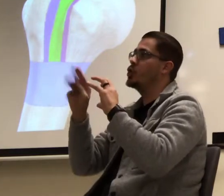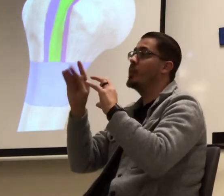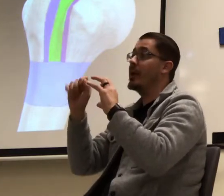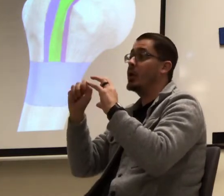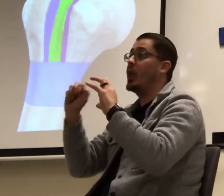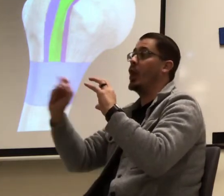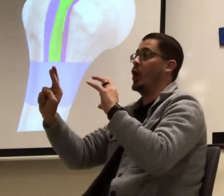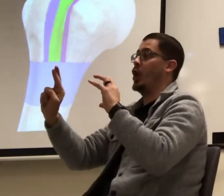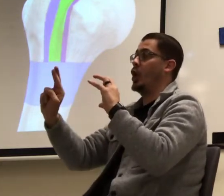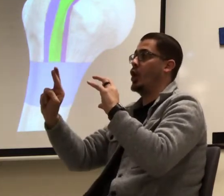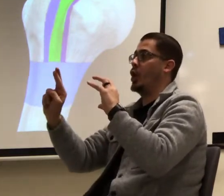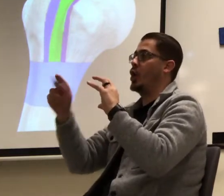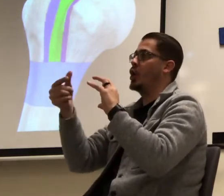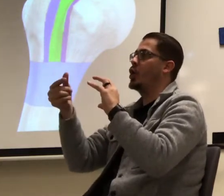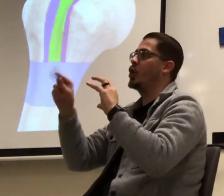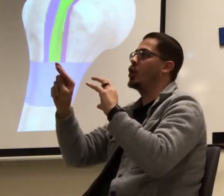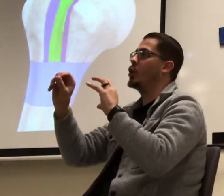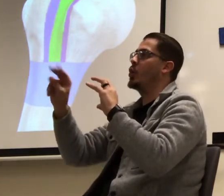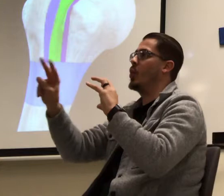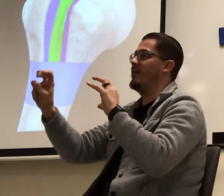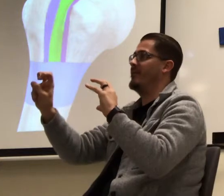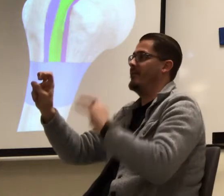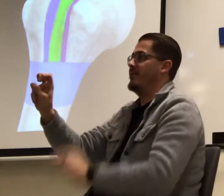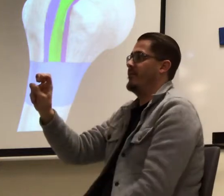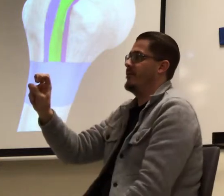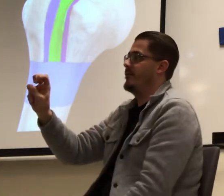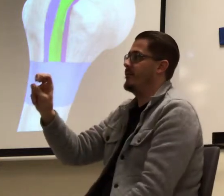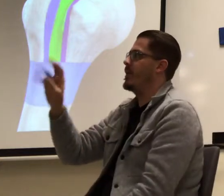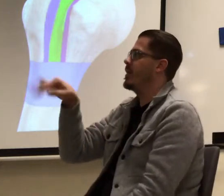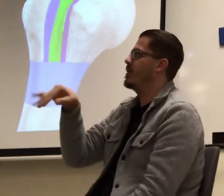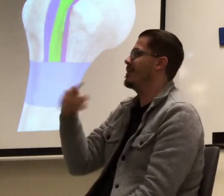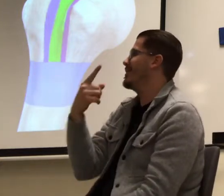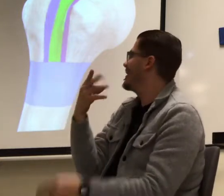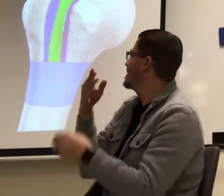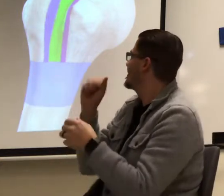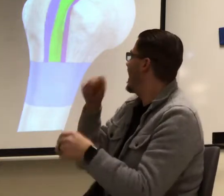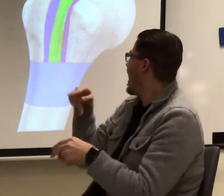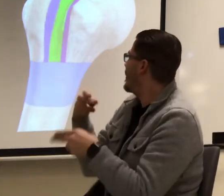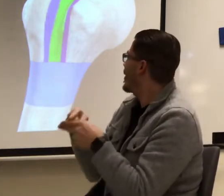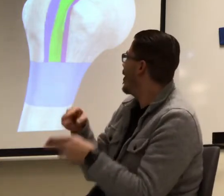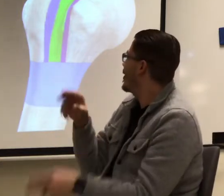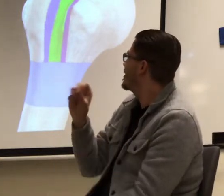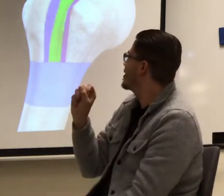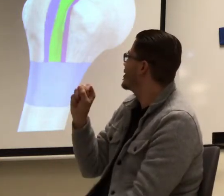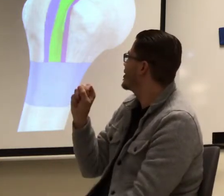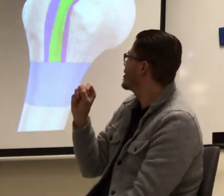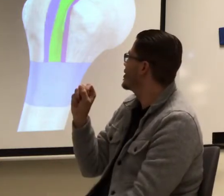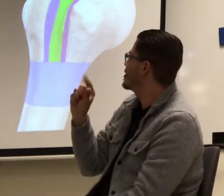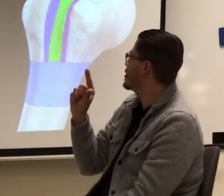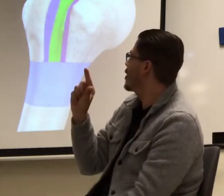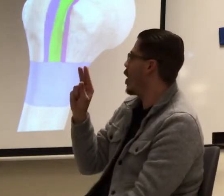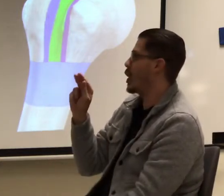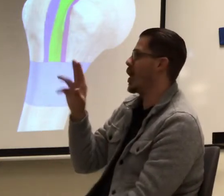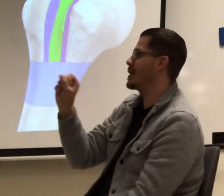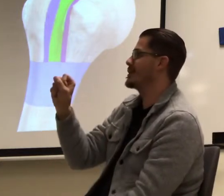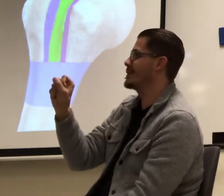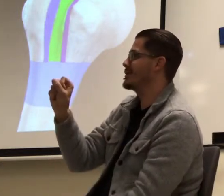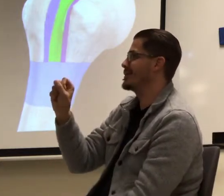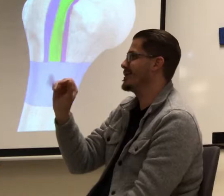intertubercular groove. This app is calling it a sulcus, same thing.